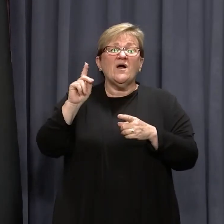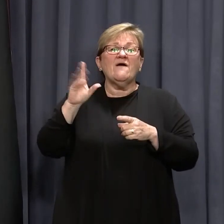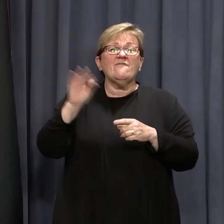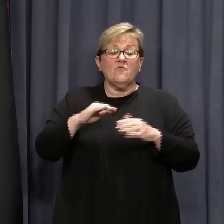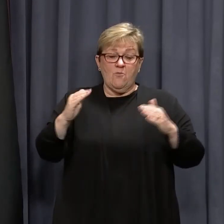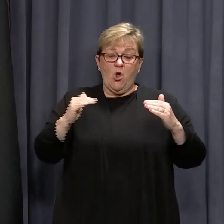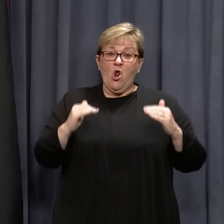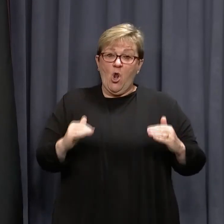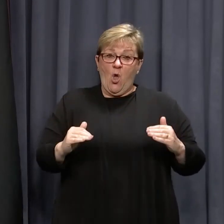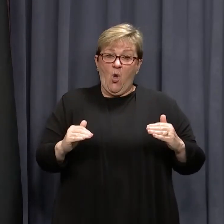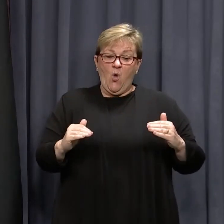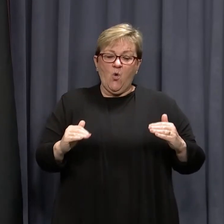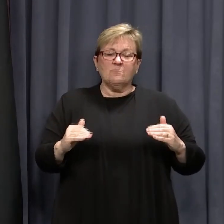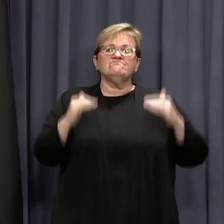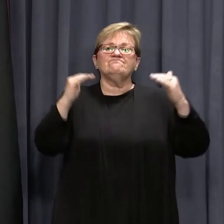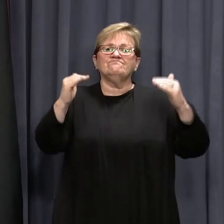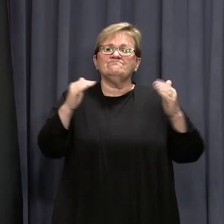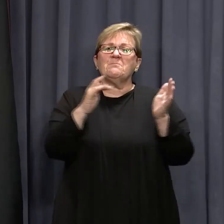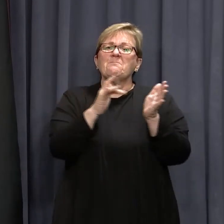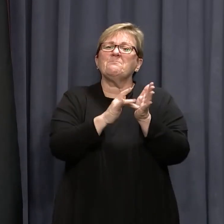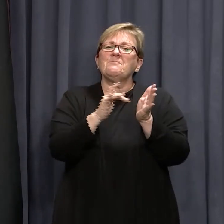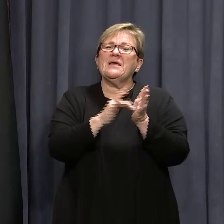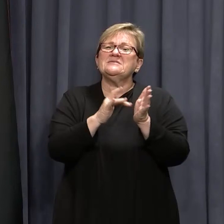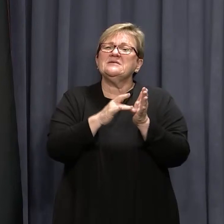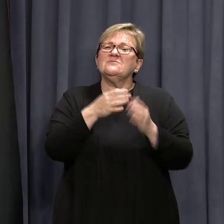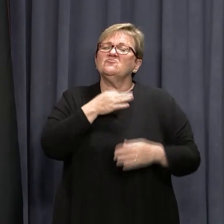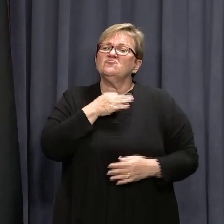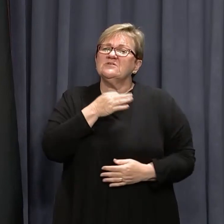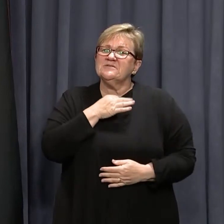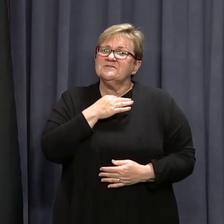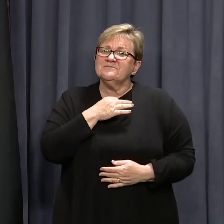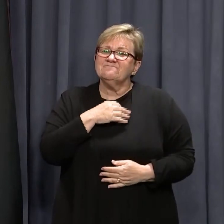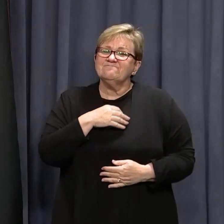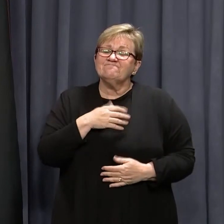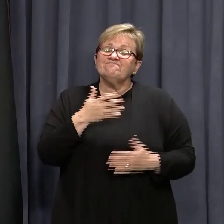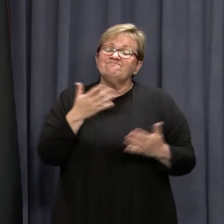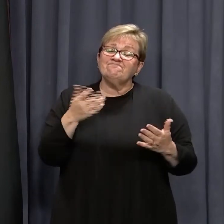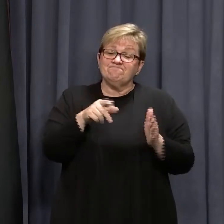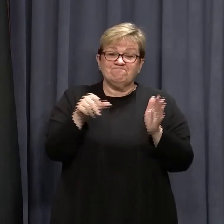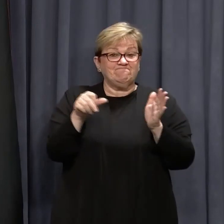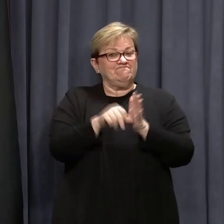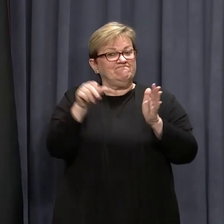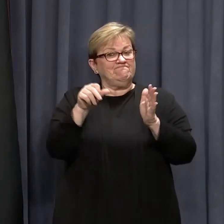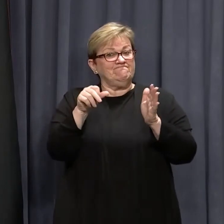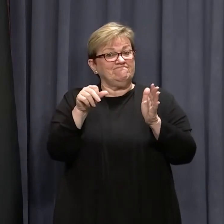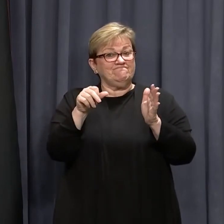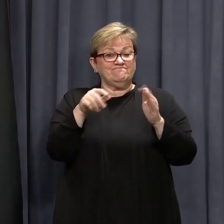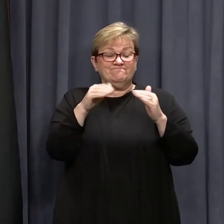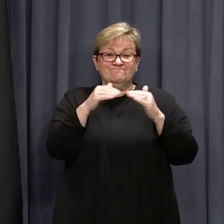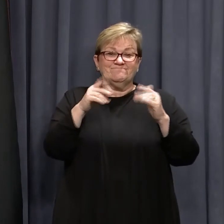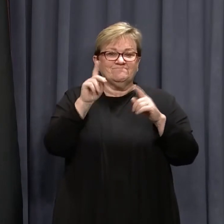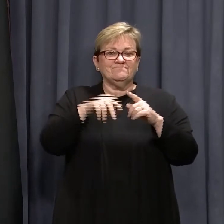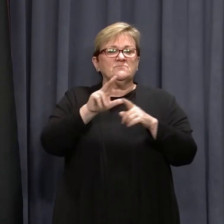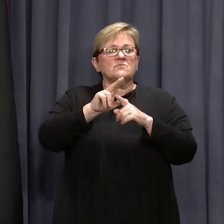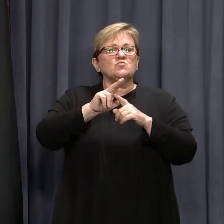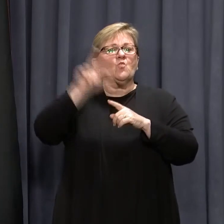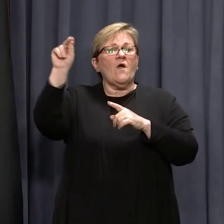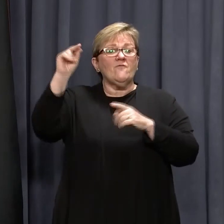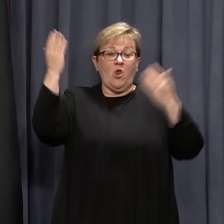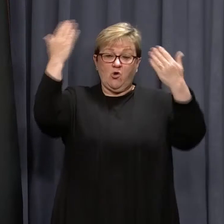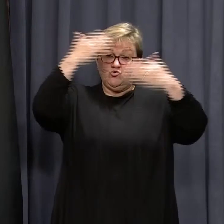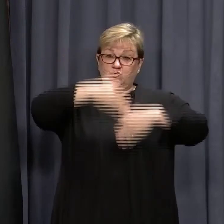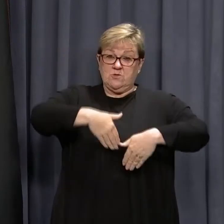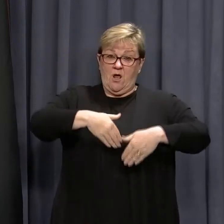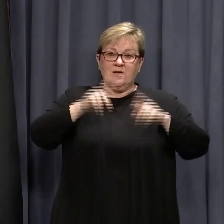from low risk to medium risk. The tougher medium risk restrictions will begin at midnight tonight.